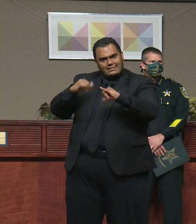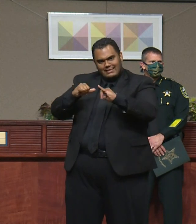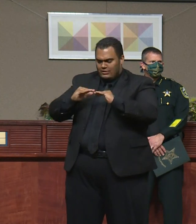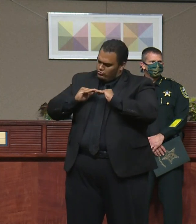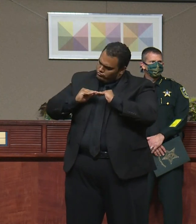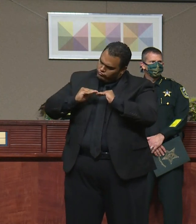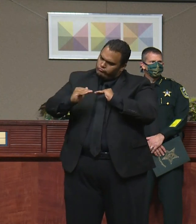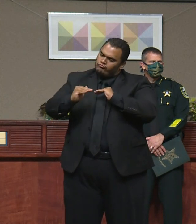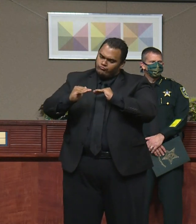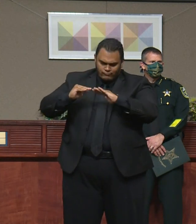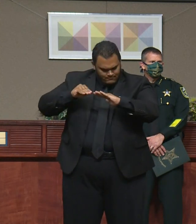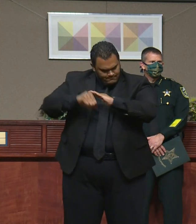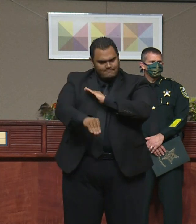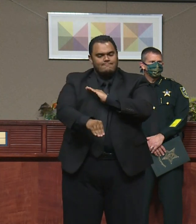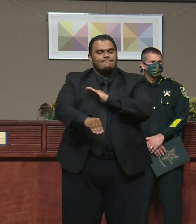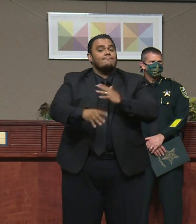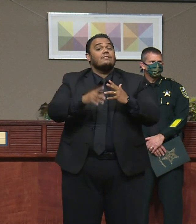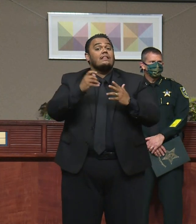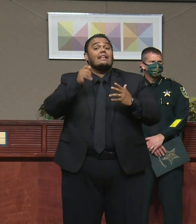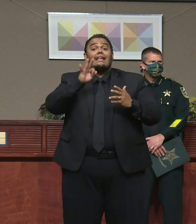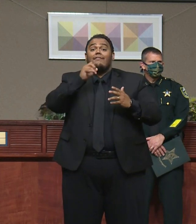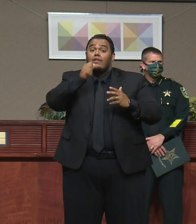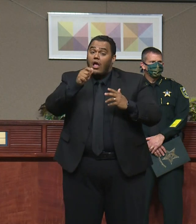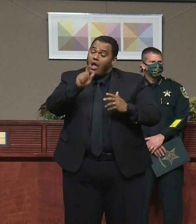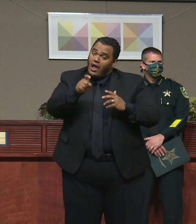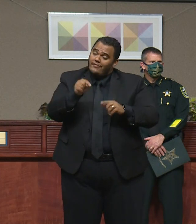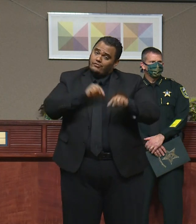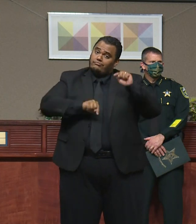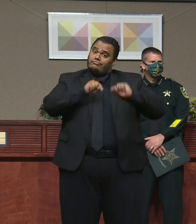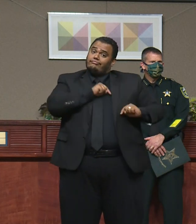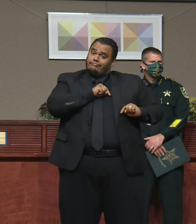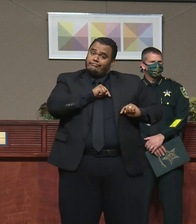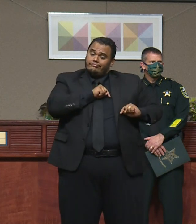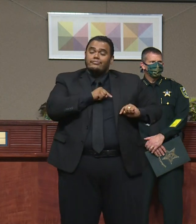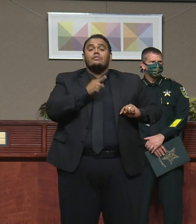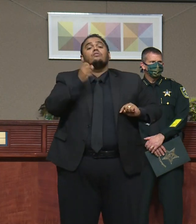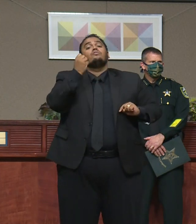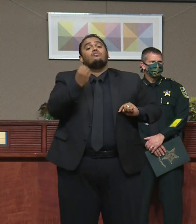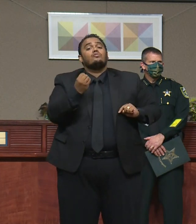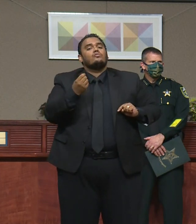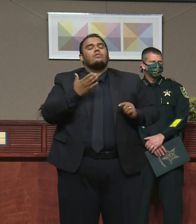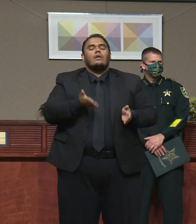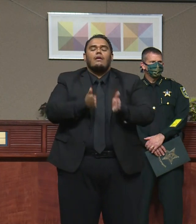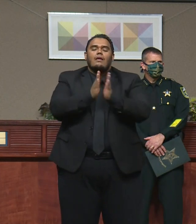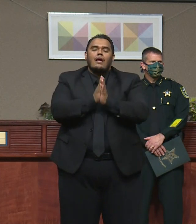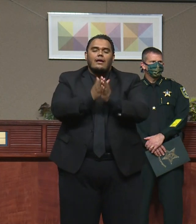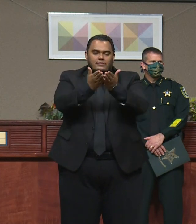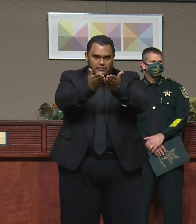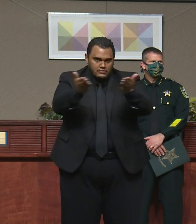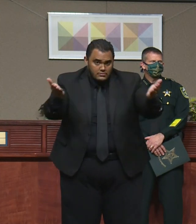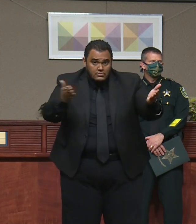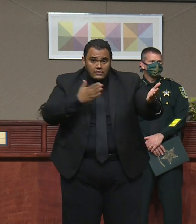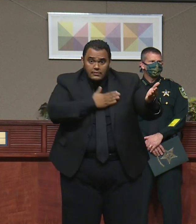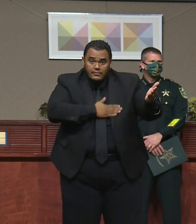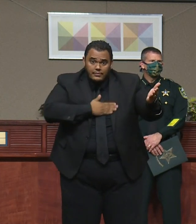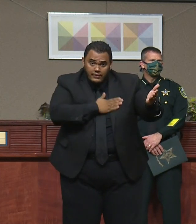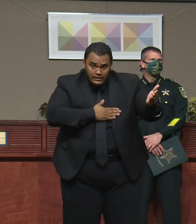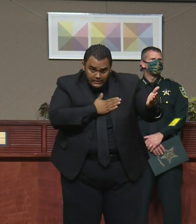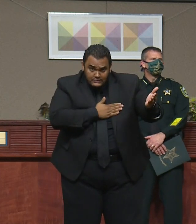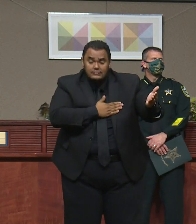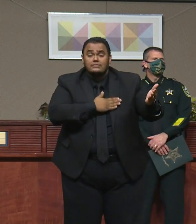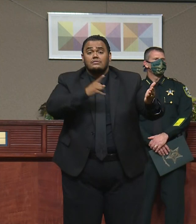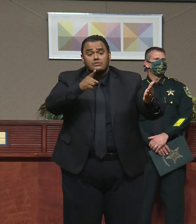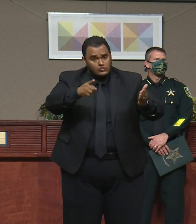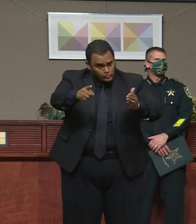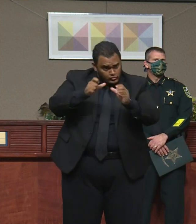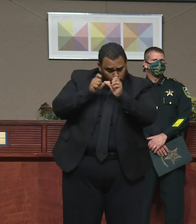make some adjustments going forward. So I appeal to our residents here in Orange County that it is important that they continue